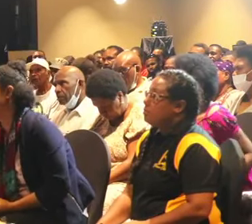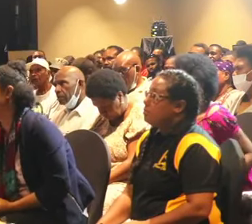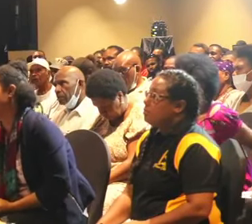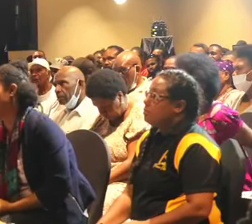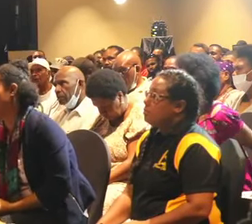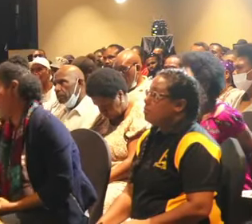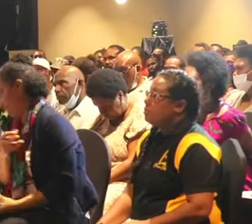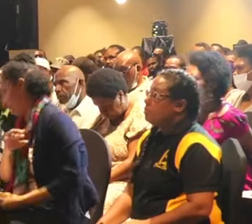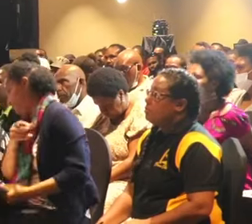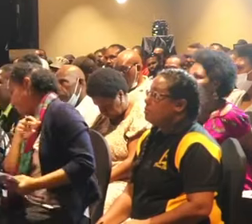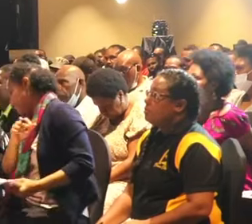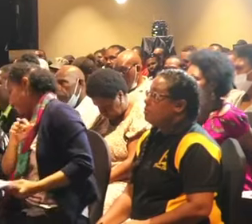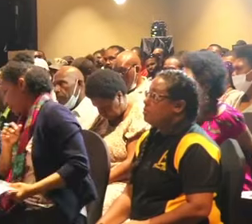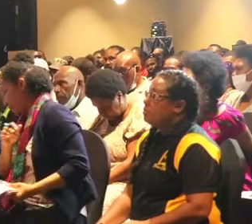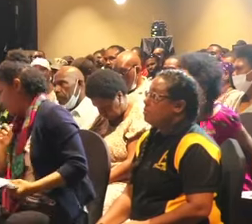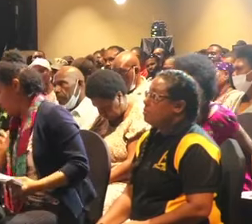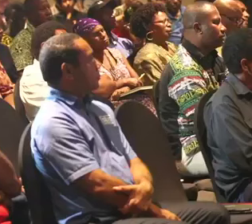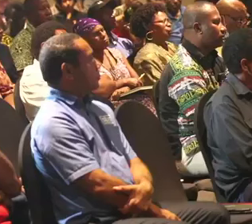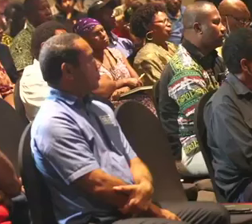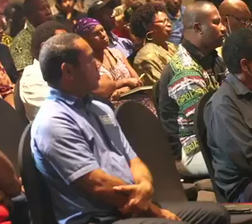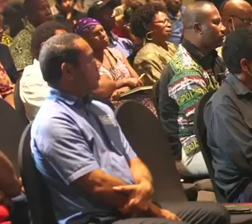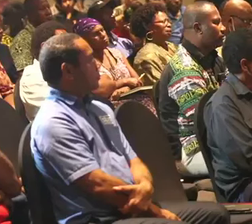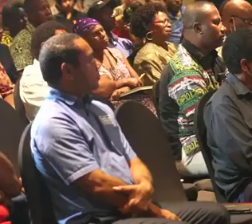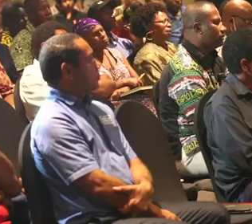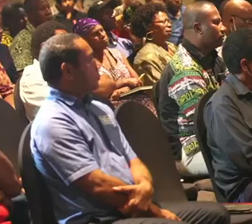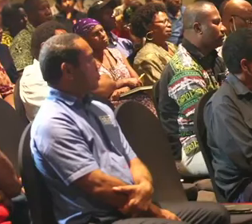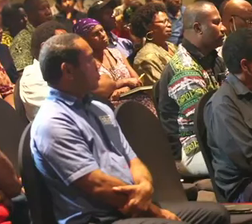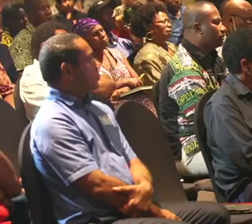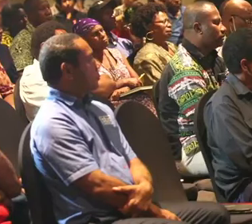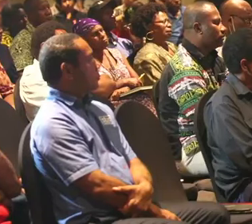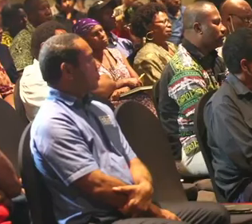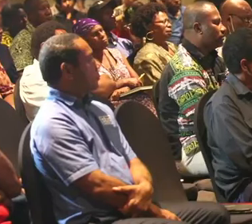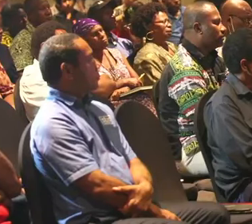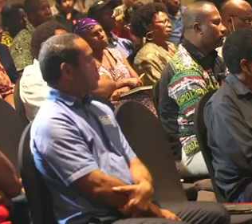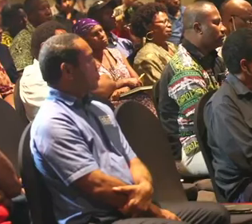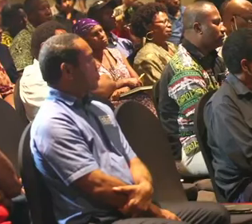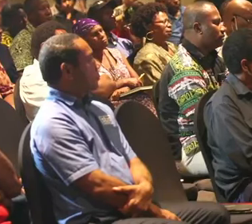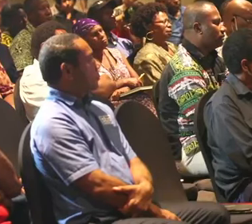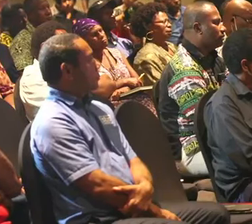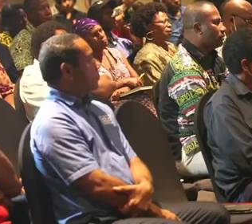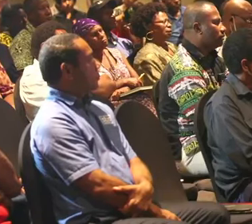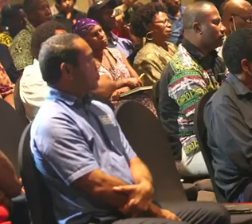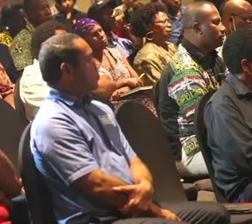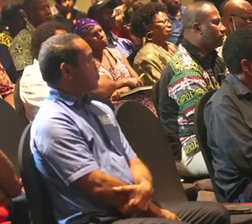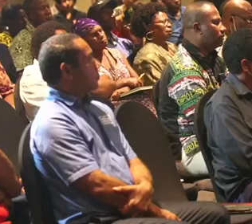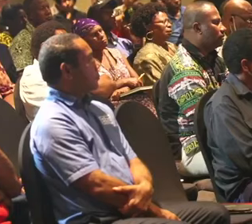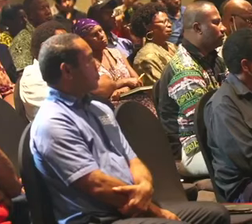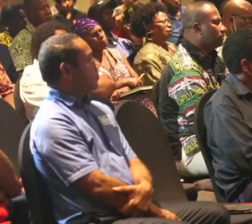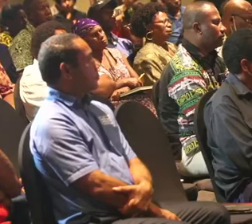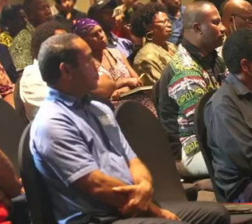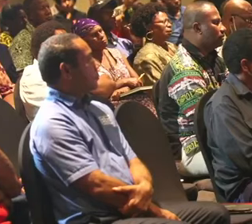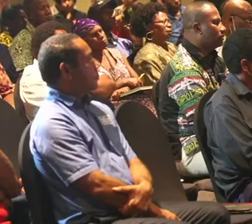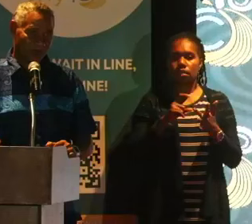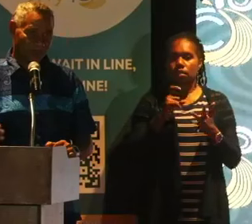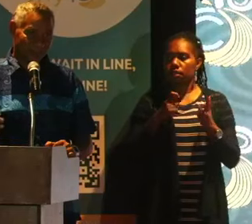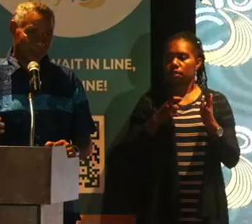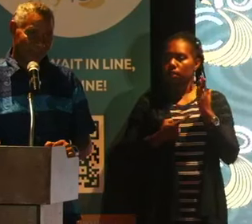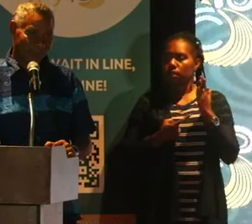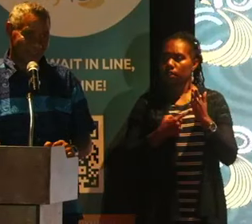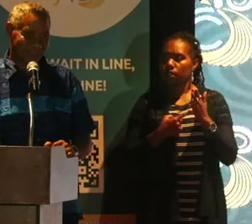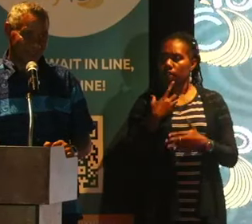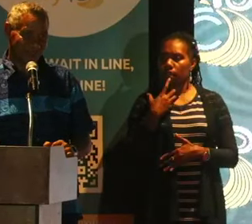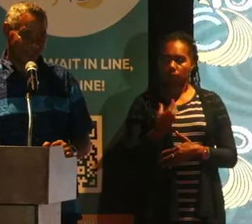its districts. All out of this commerce divisions, that's they have BDUs by staff, all